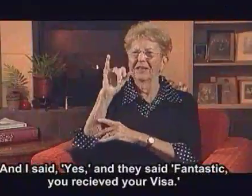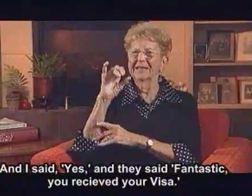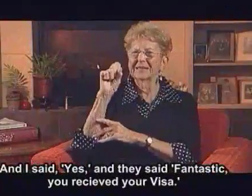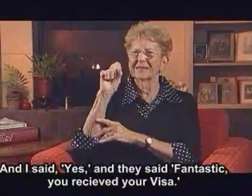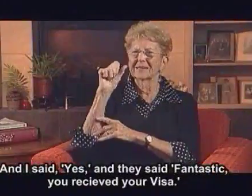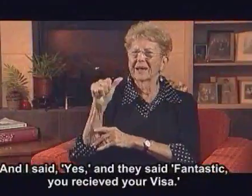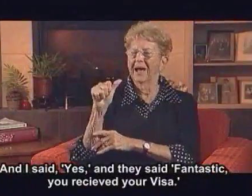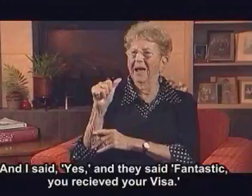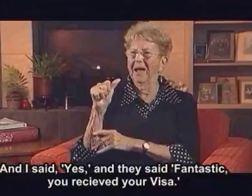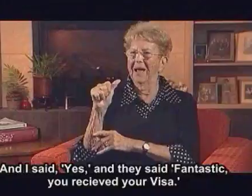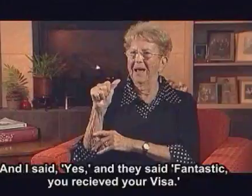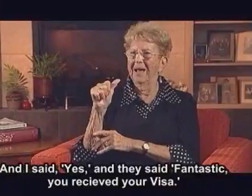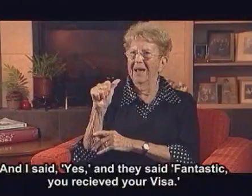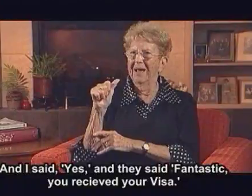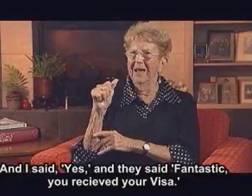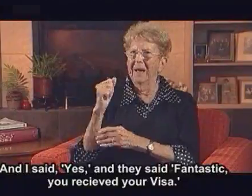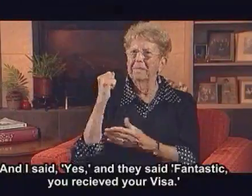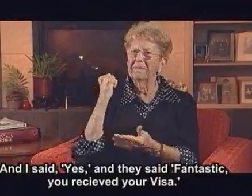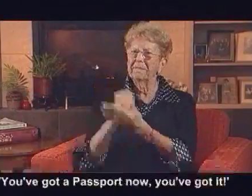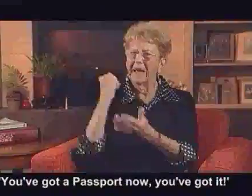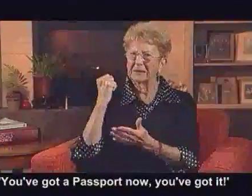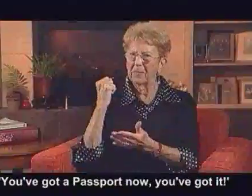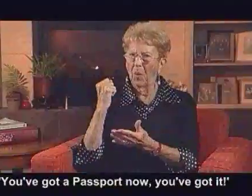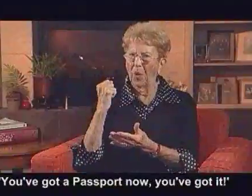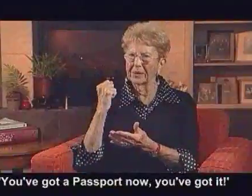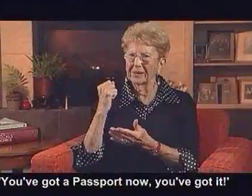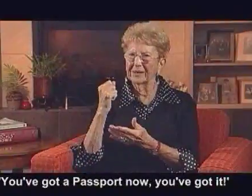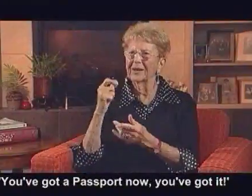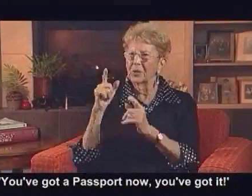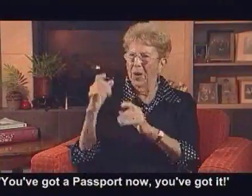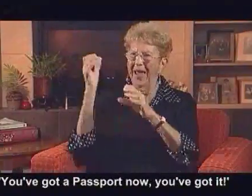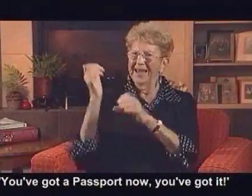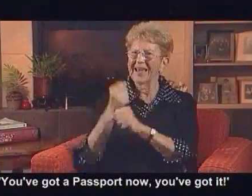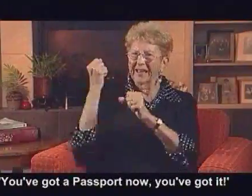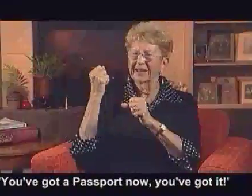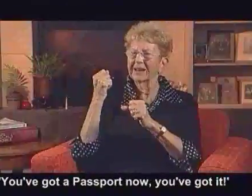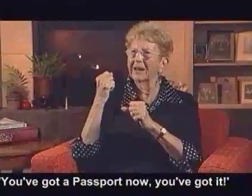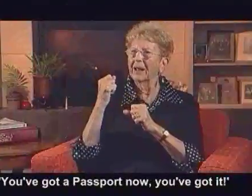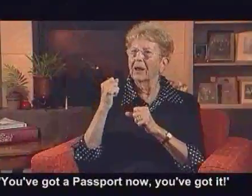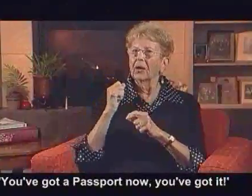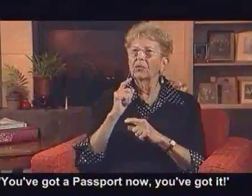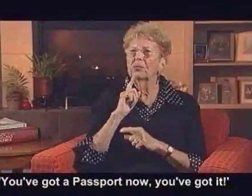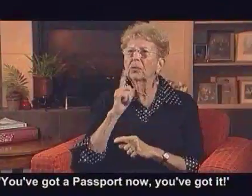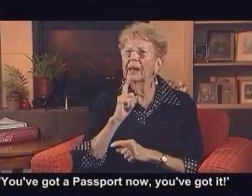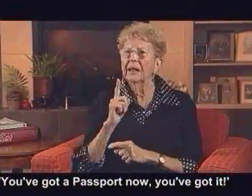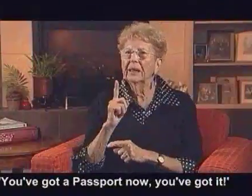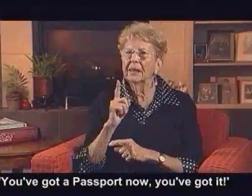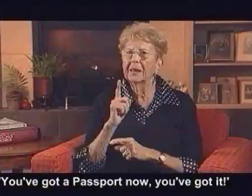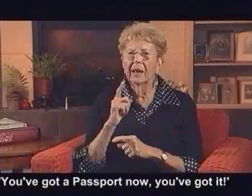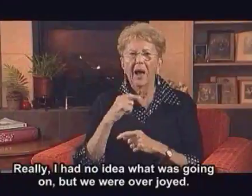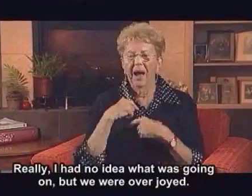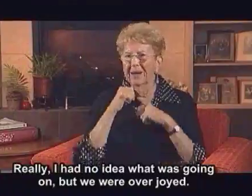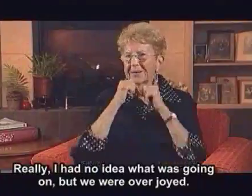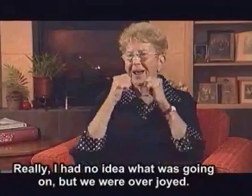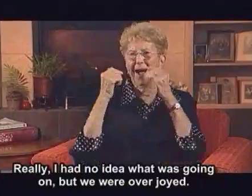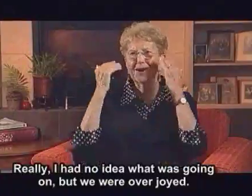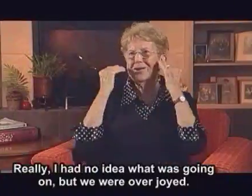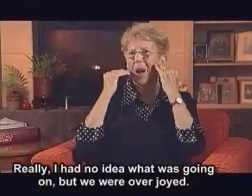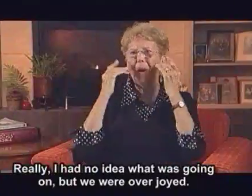said, fantastic, you've received your visa. You've got a passport now. You got it. Really? I